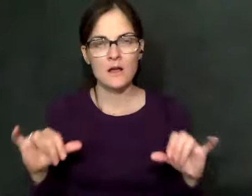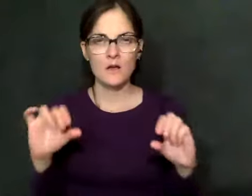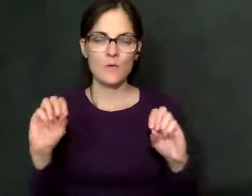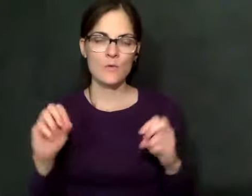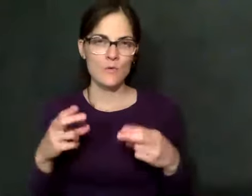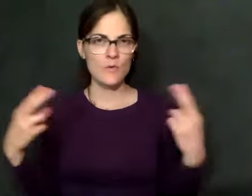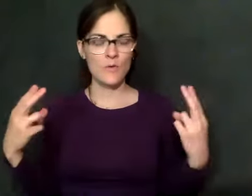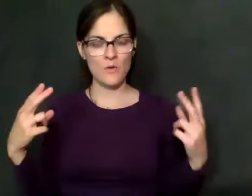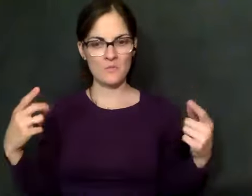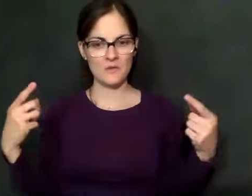of